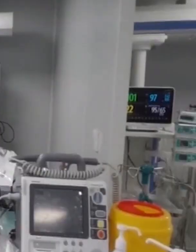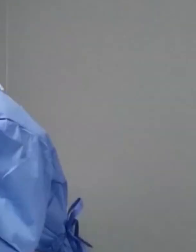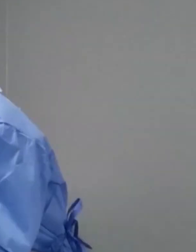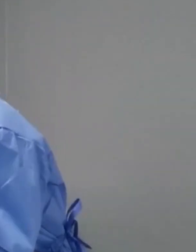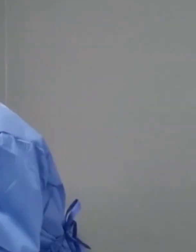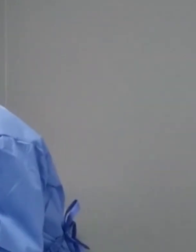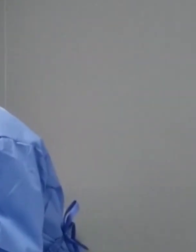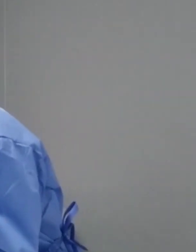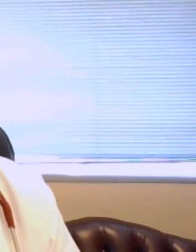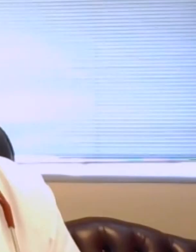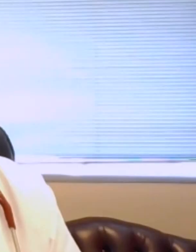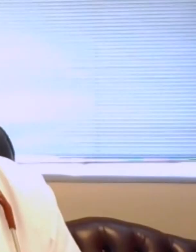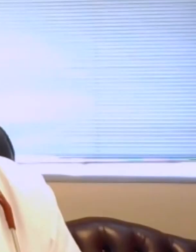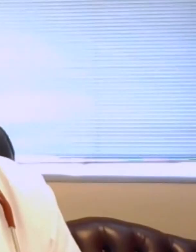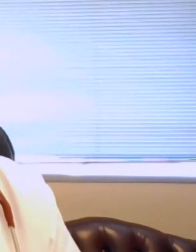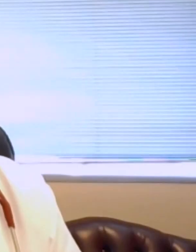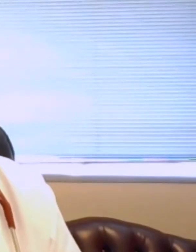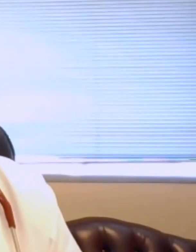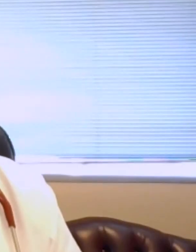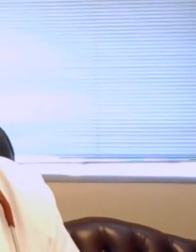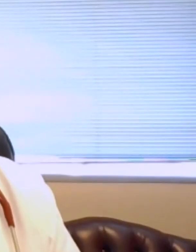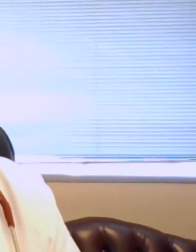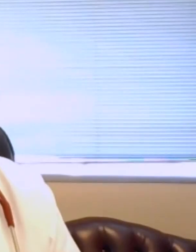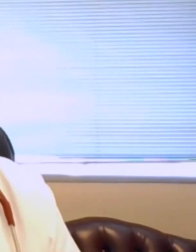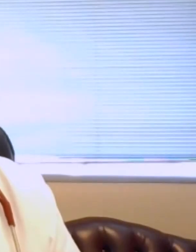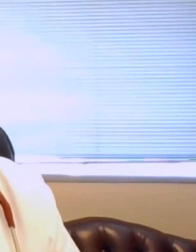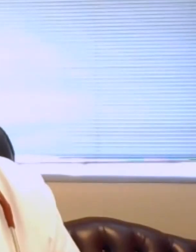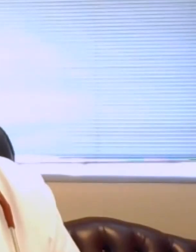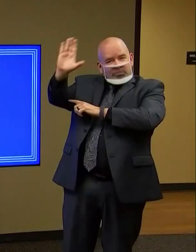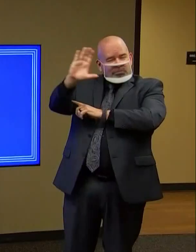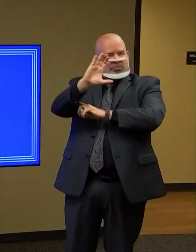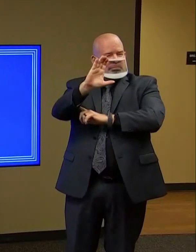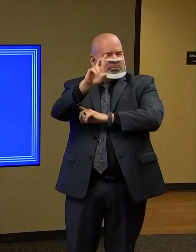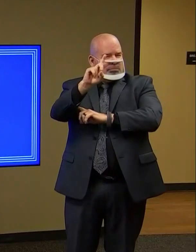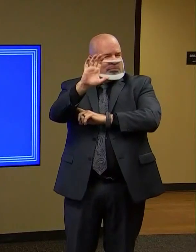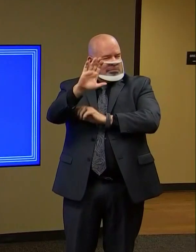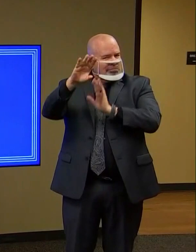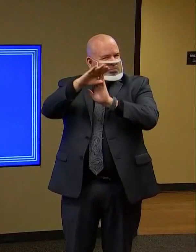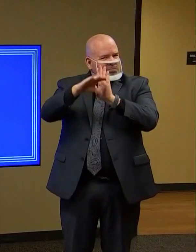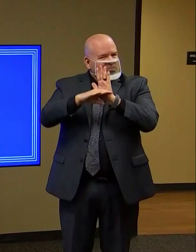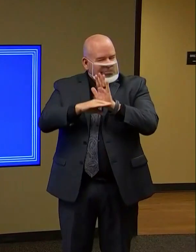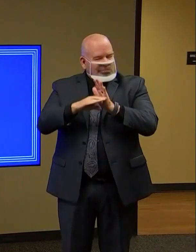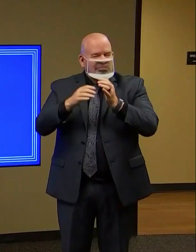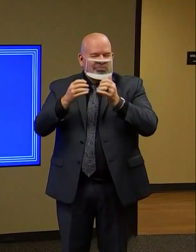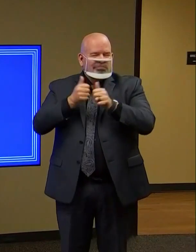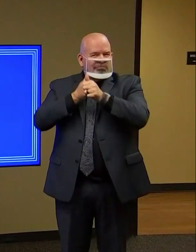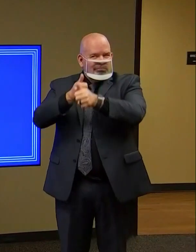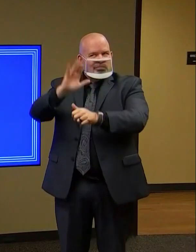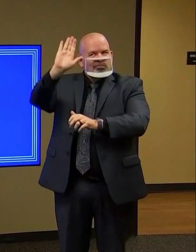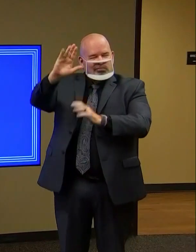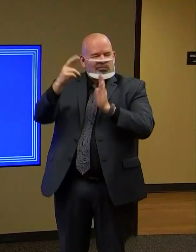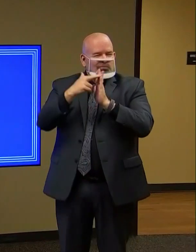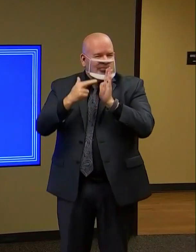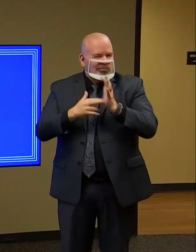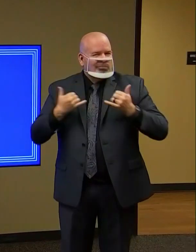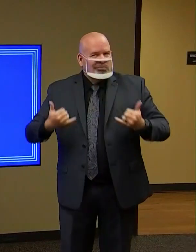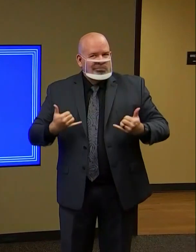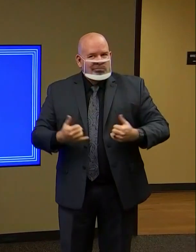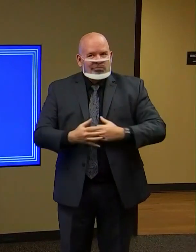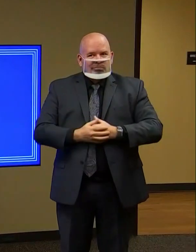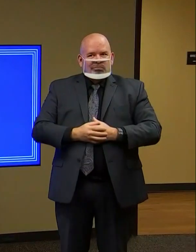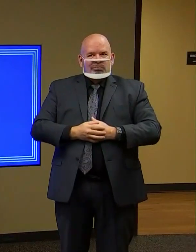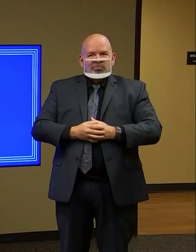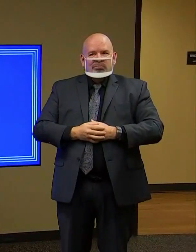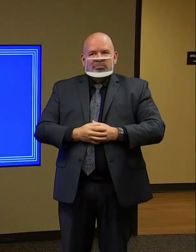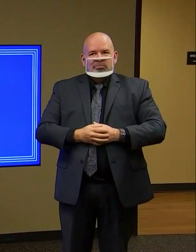ICU admissions. We are surging. We have not peaked. Which makes the latest update from Dallas County Friday. Some good news